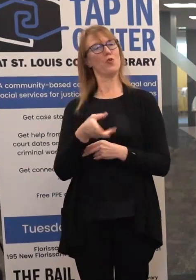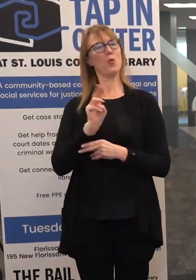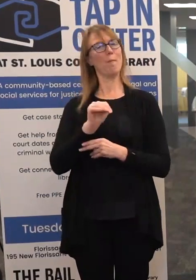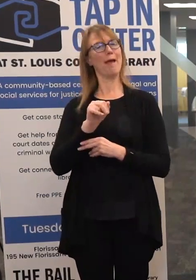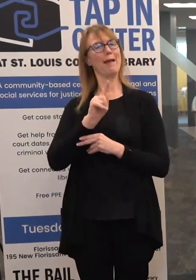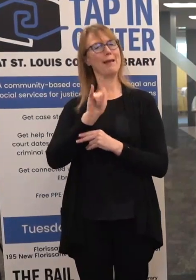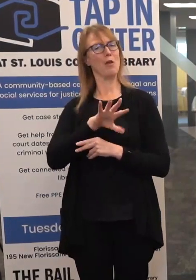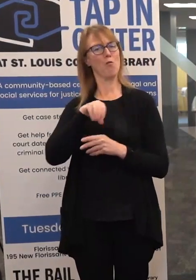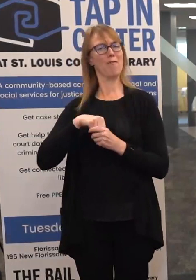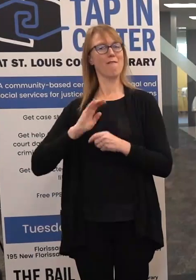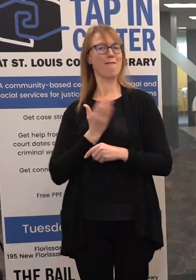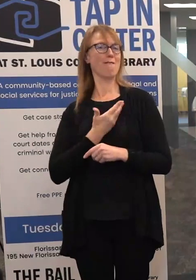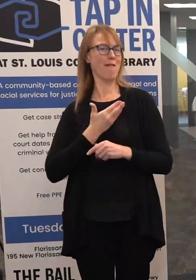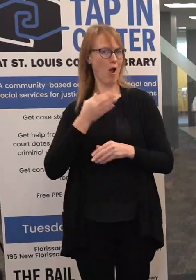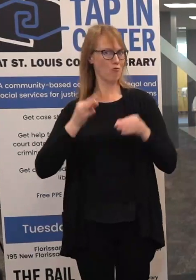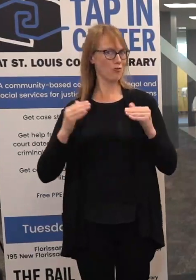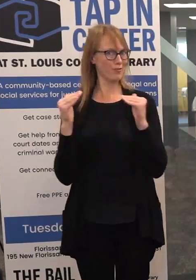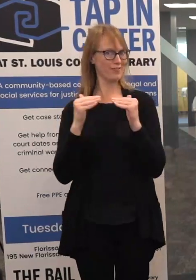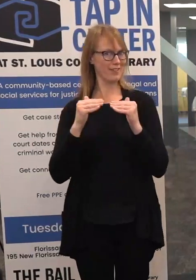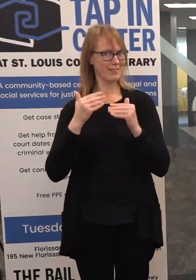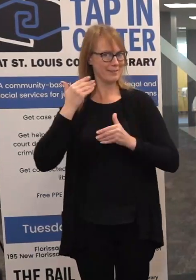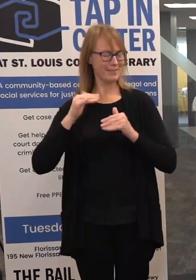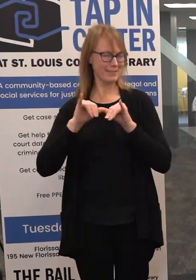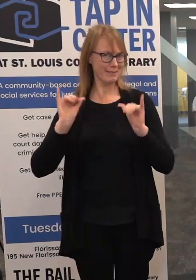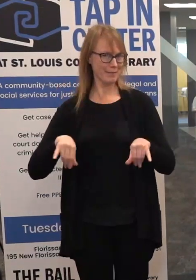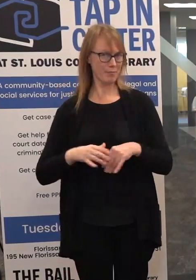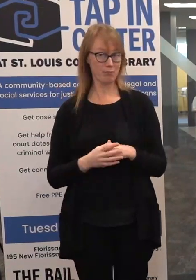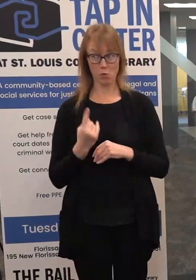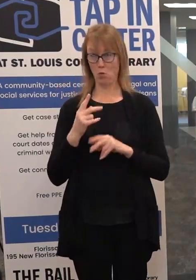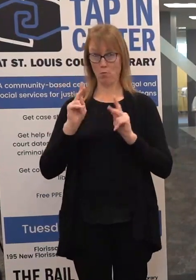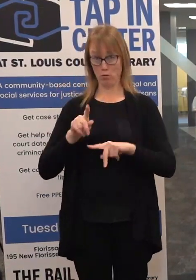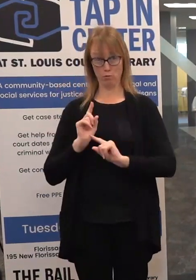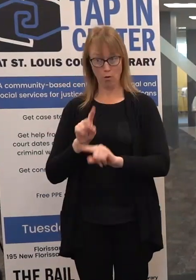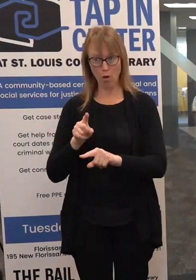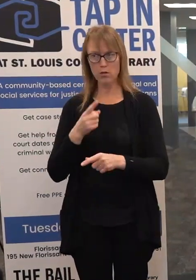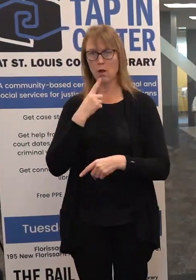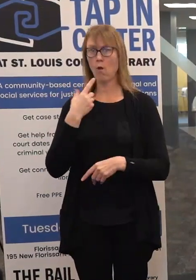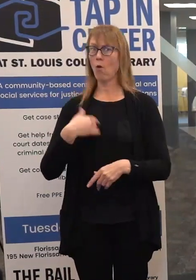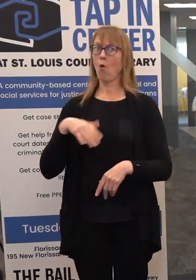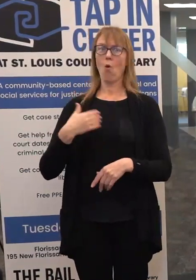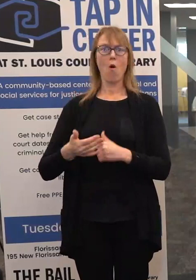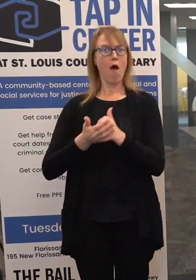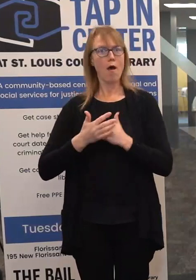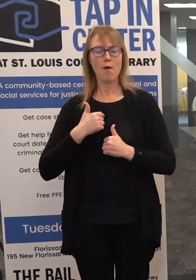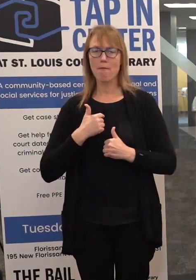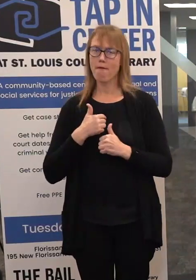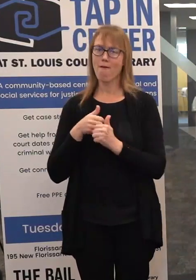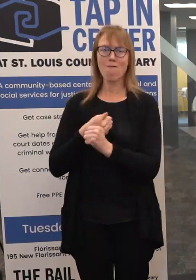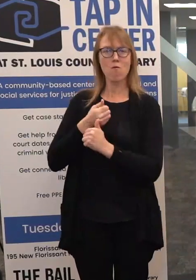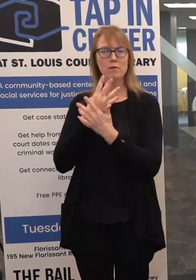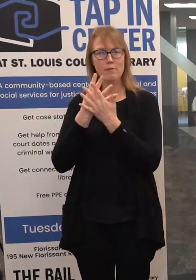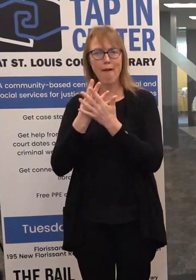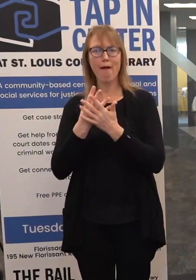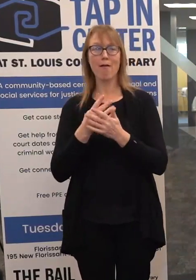One person who visited the Tap-In Center said this: "It kept me out of jail. It allowed me to continue to work, to stay in